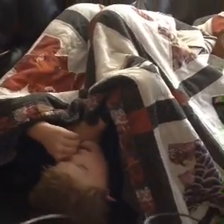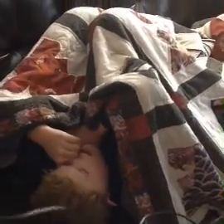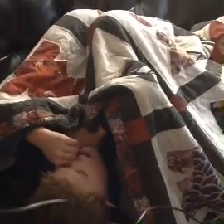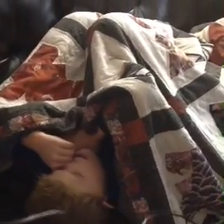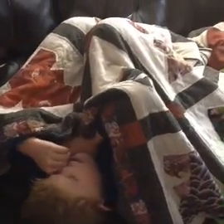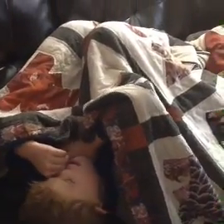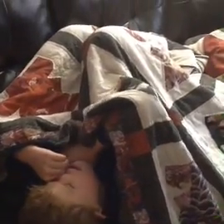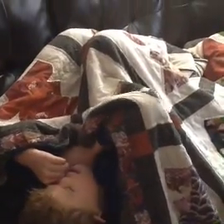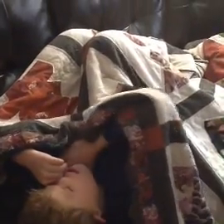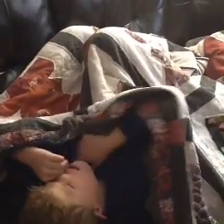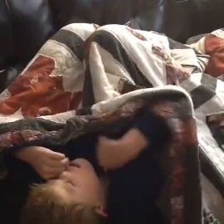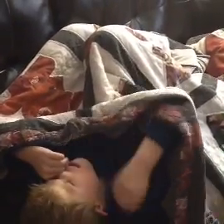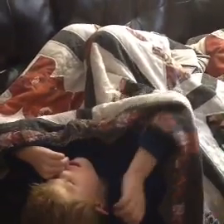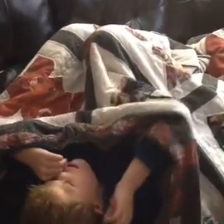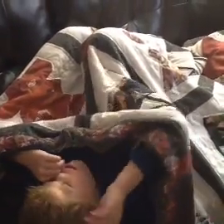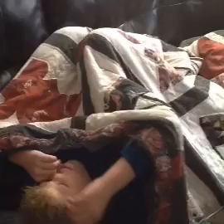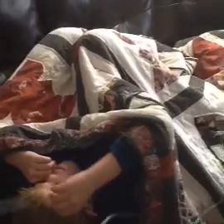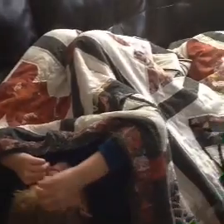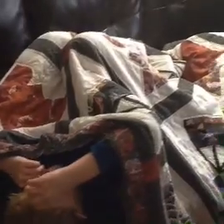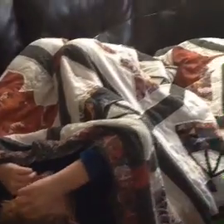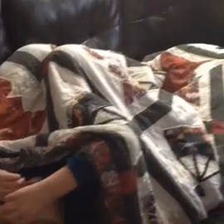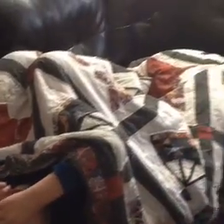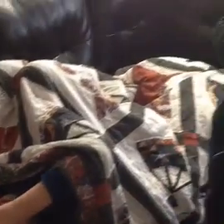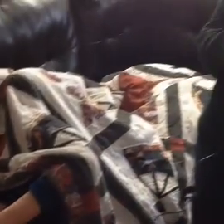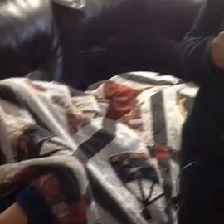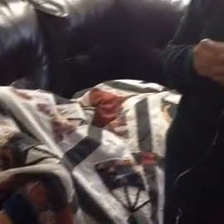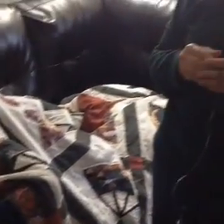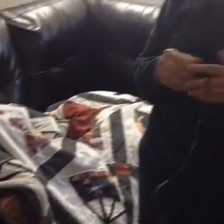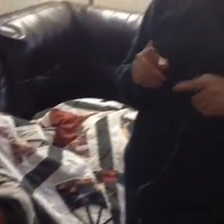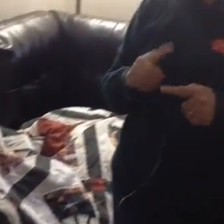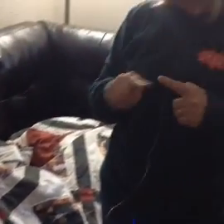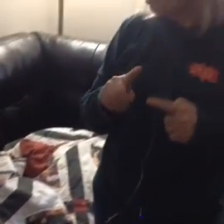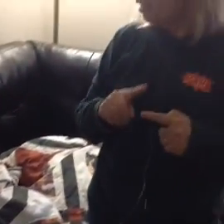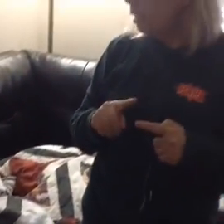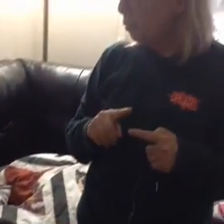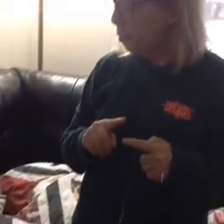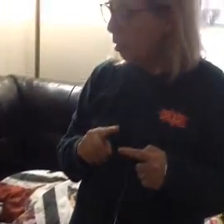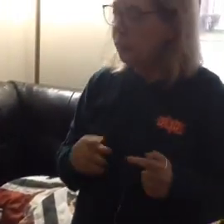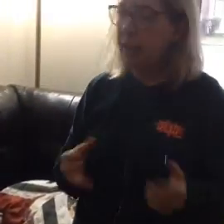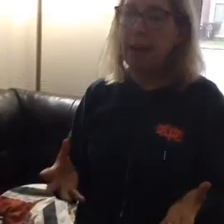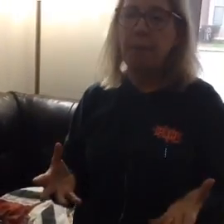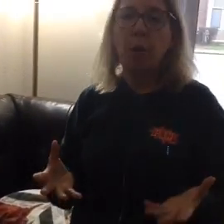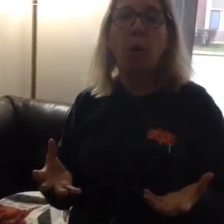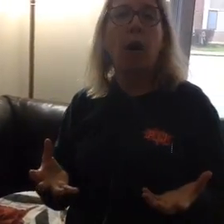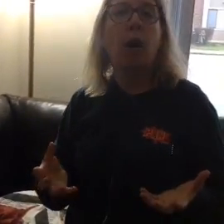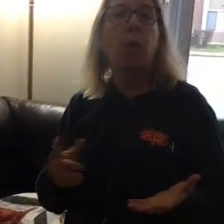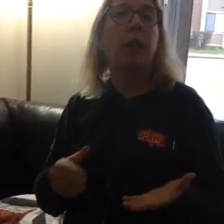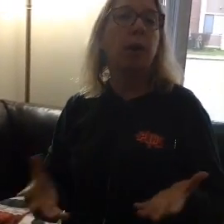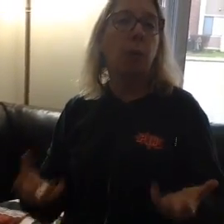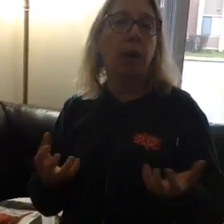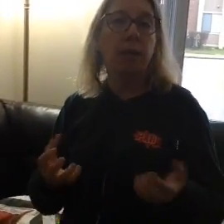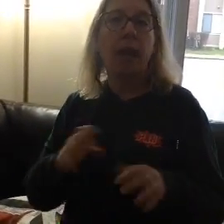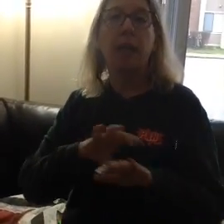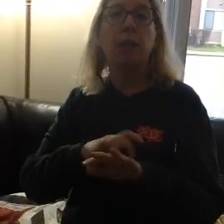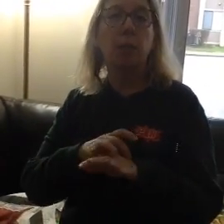have great meaning, and that if he's able to sign, he will be able to get what he wants out of this